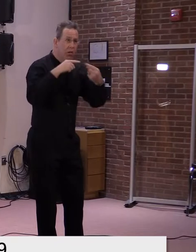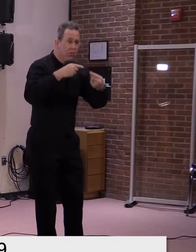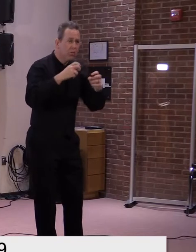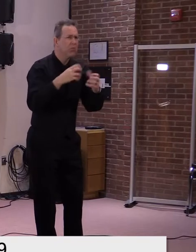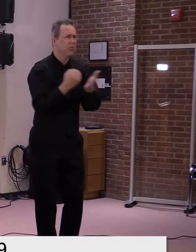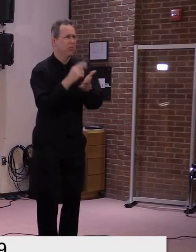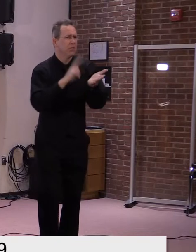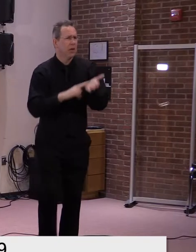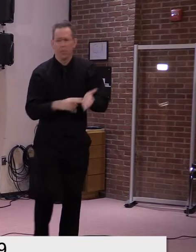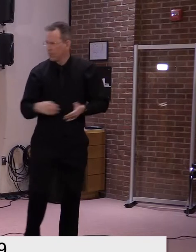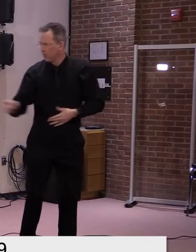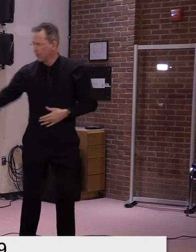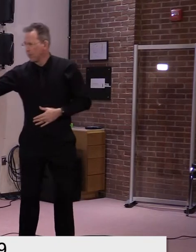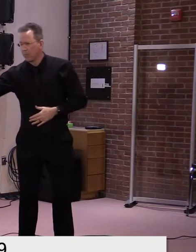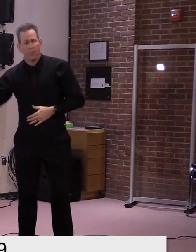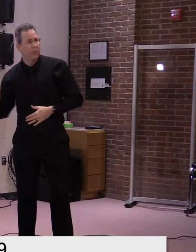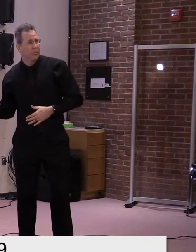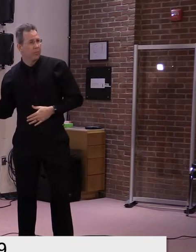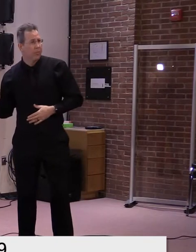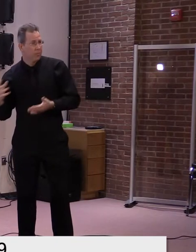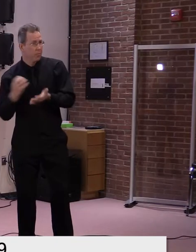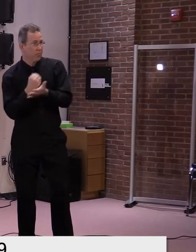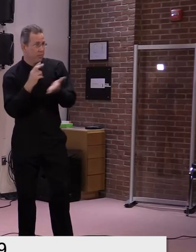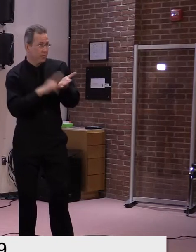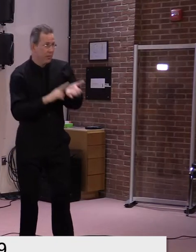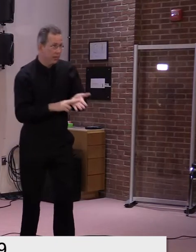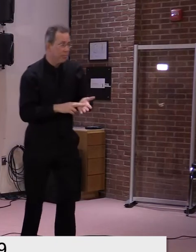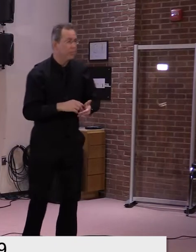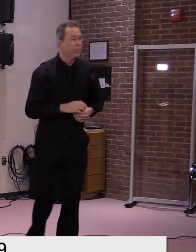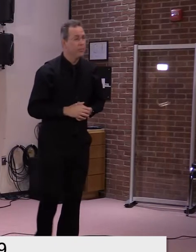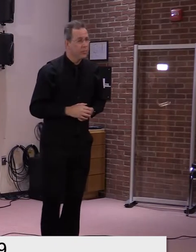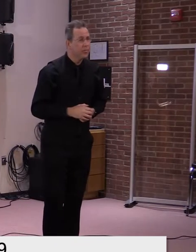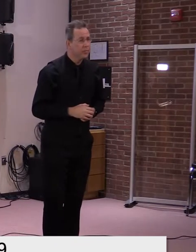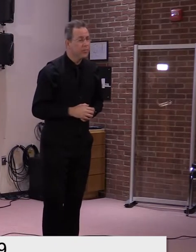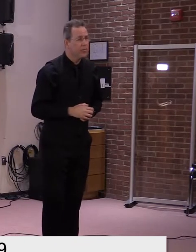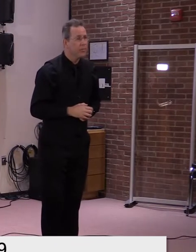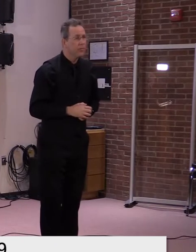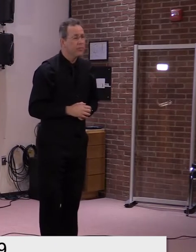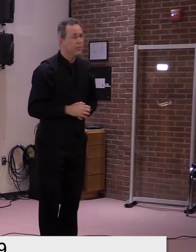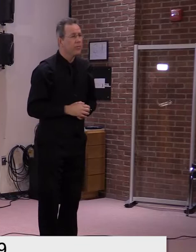healthvermont.gov/myvaccine, or by calling the Vaccine Call Center at